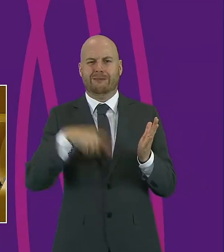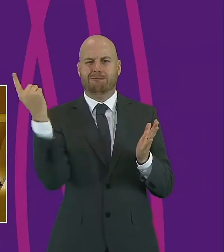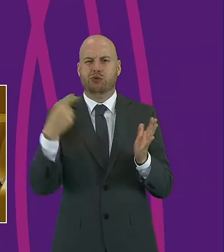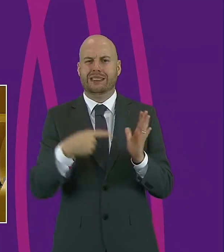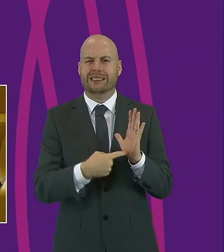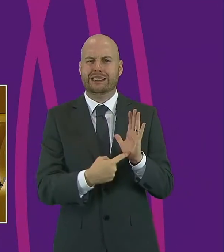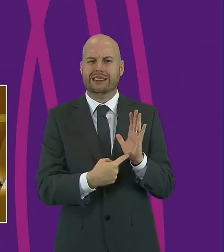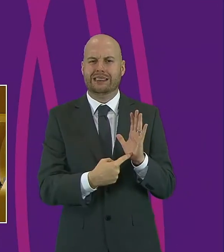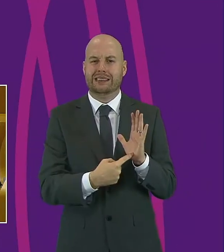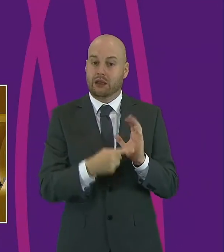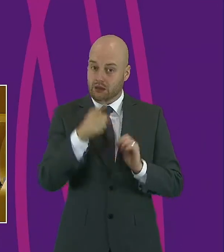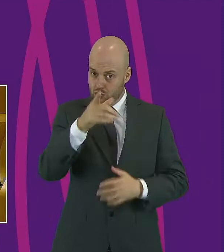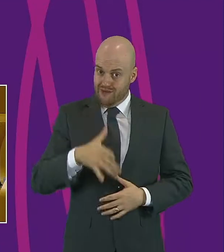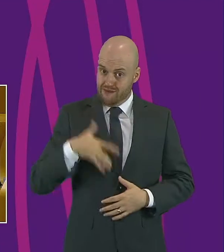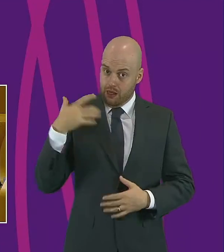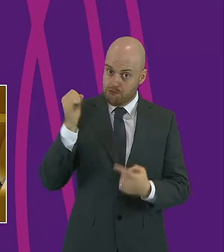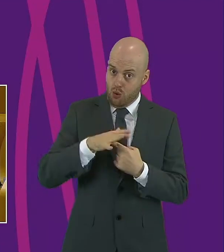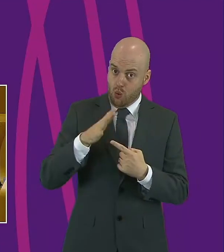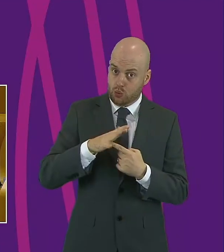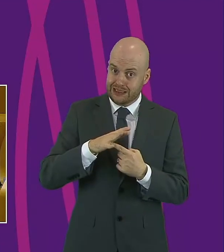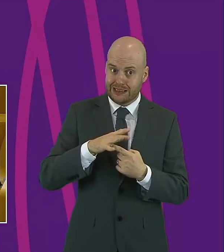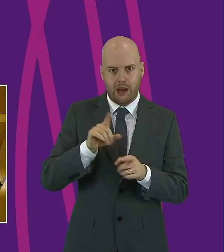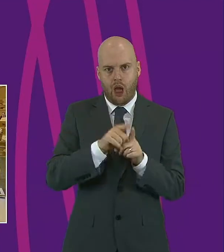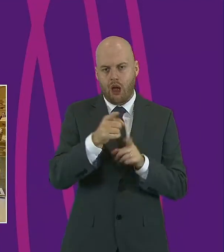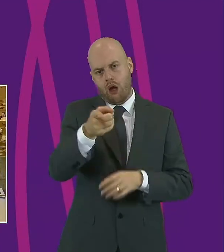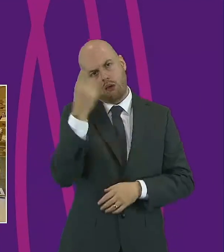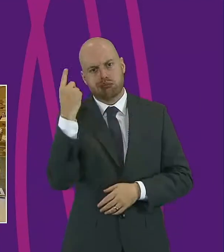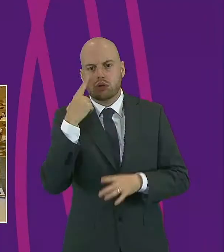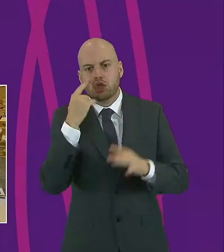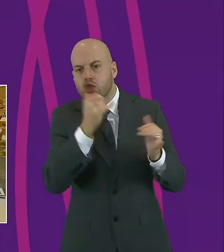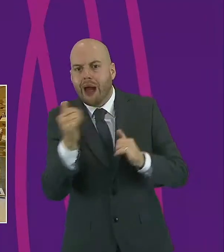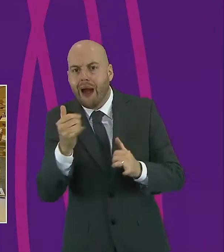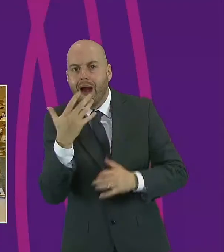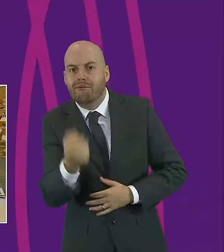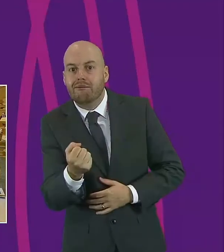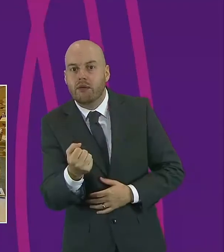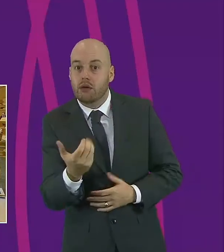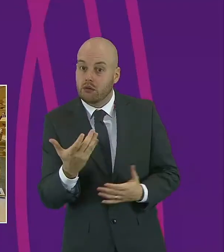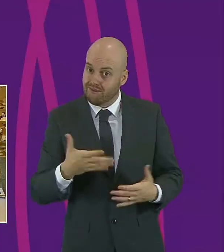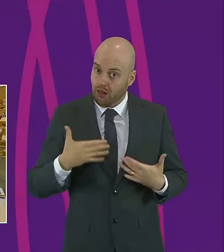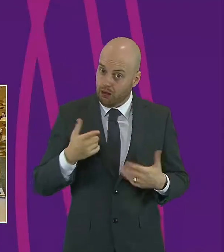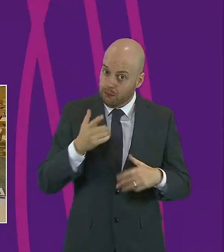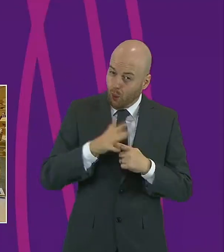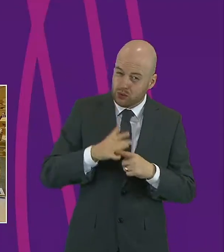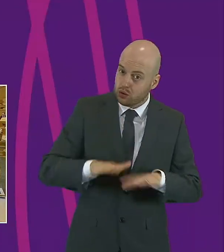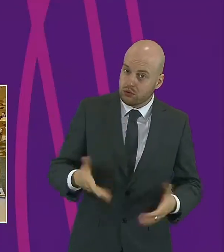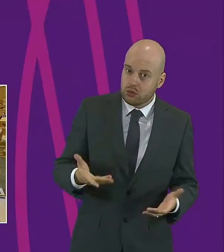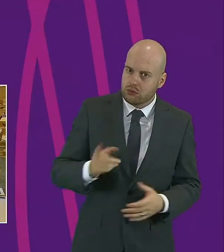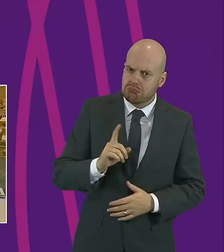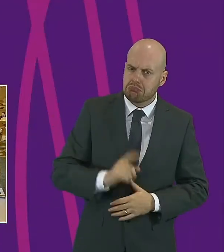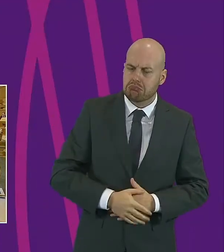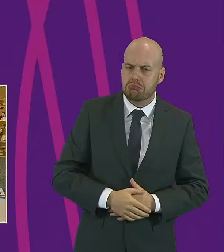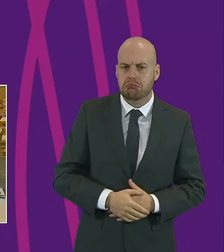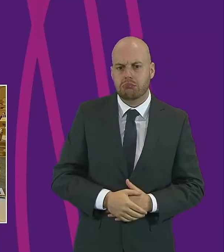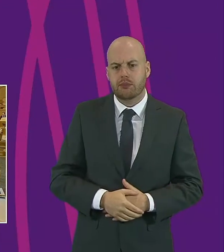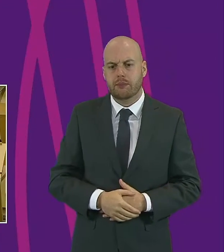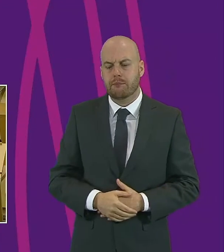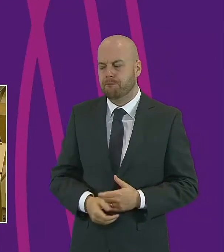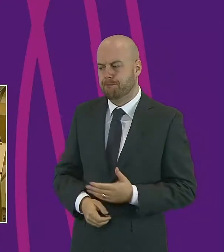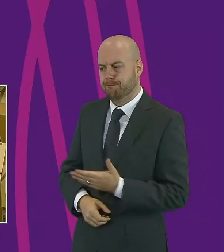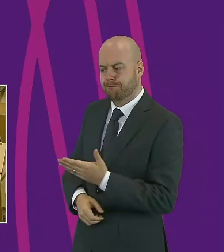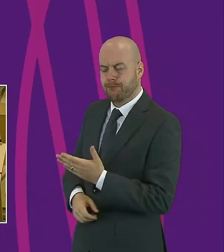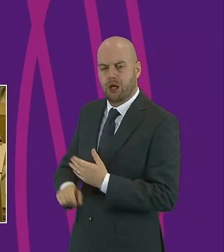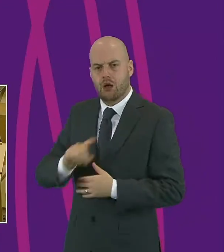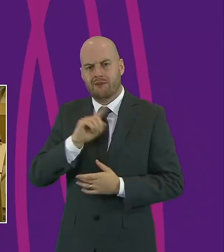checks or not? First Minister. Yes, we both have a grasp of the numbers and think it's important to carry out spot checks.